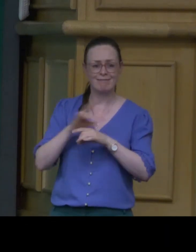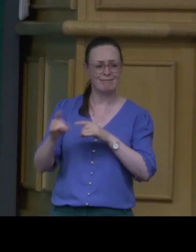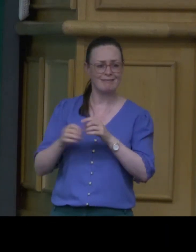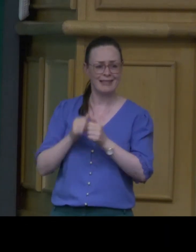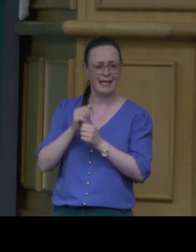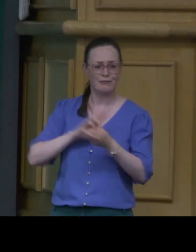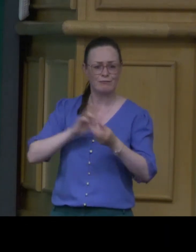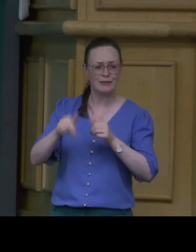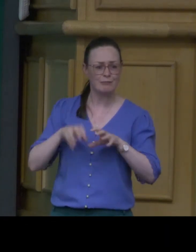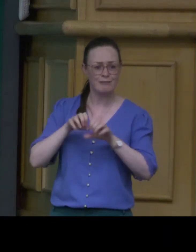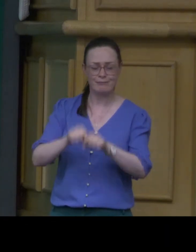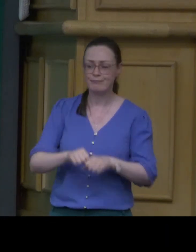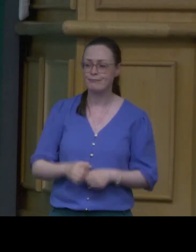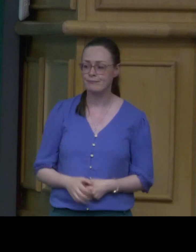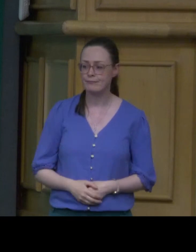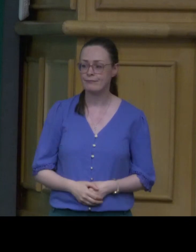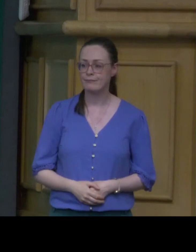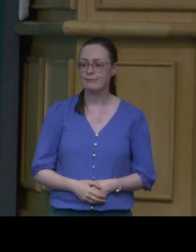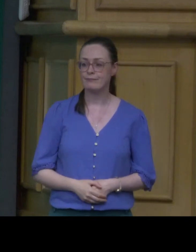actors.